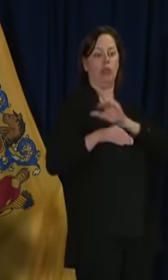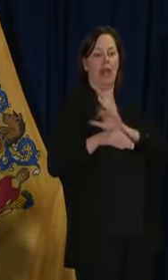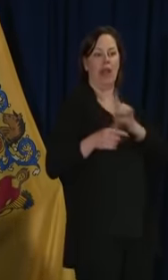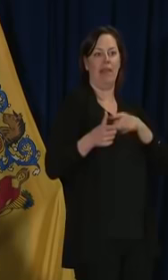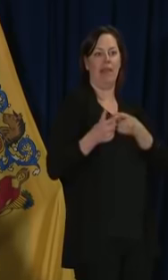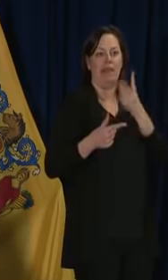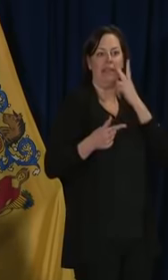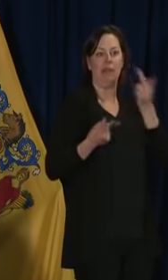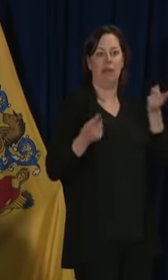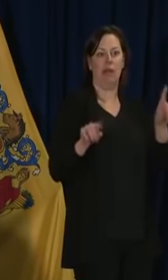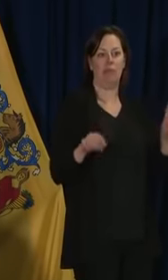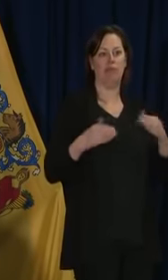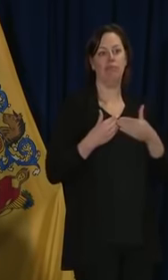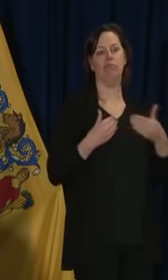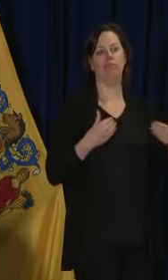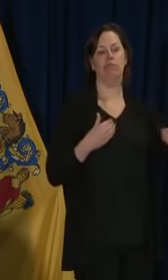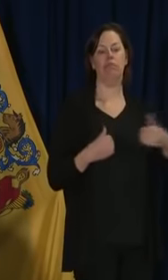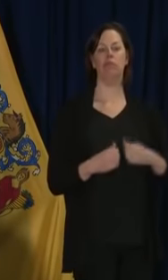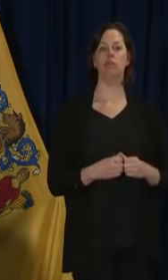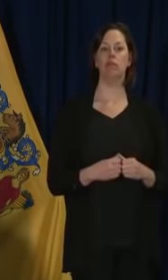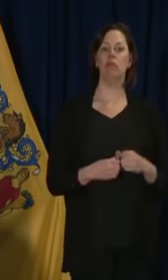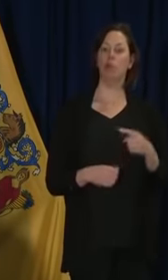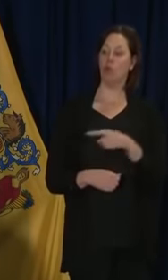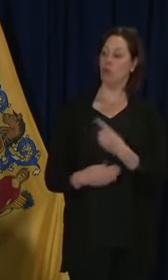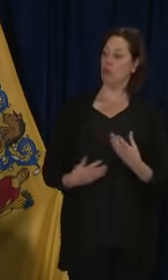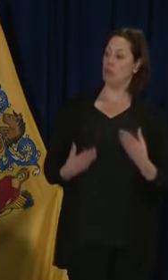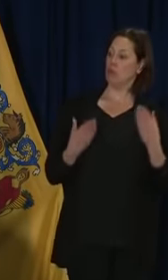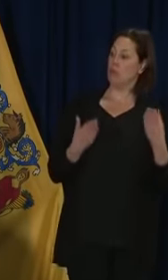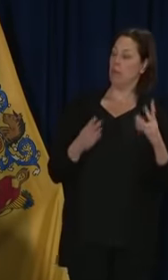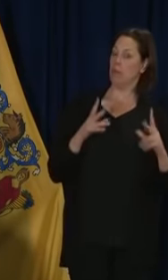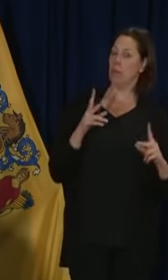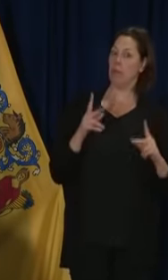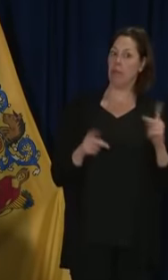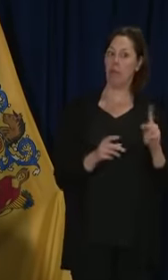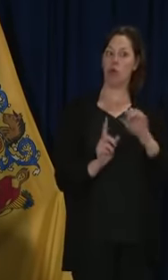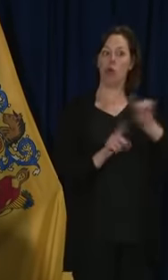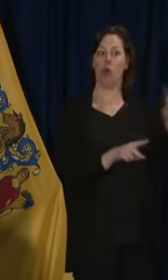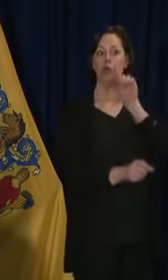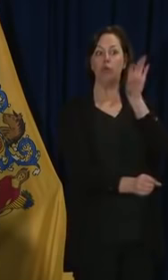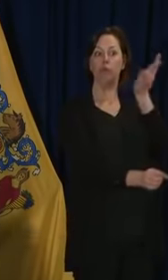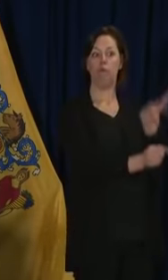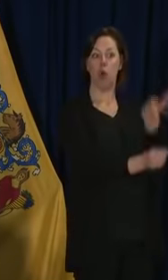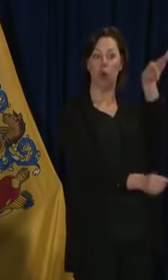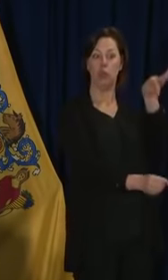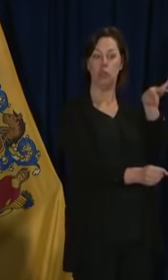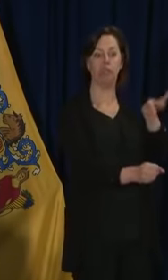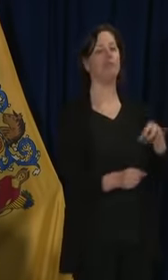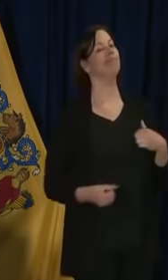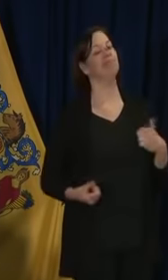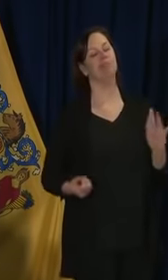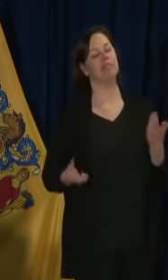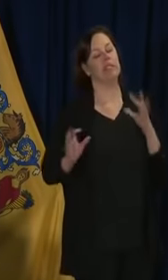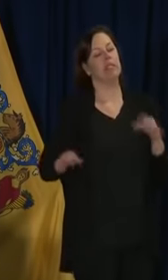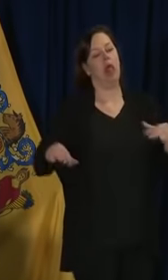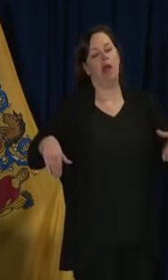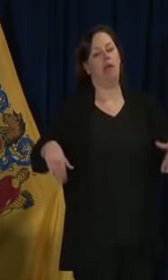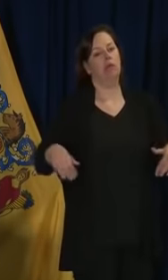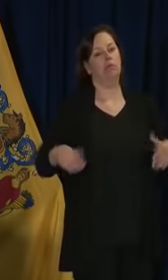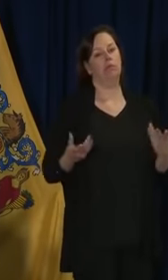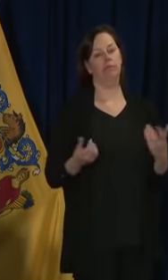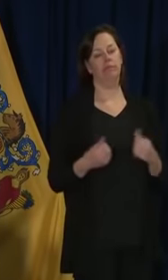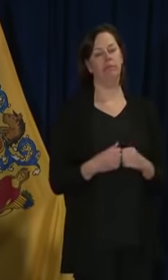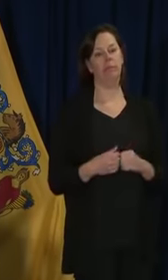quickies. At this point, would you recommend that people vote in person? Again, too early to tell. I know that's